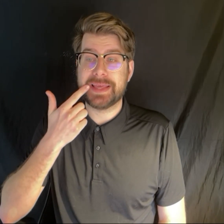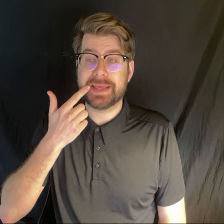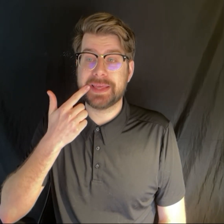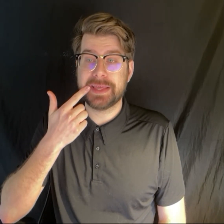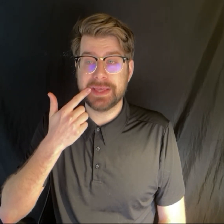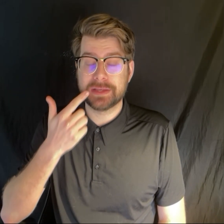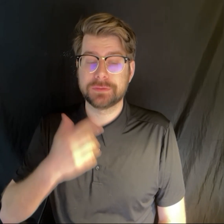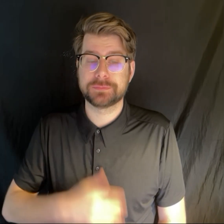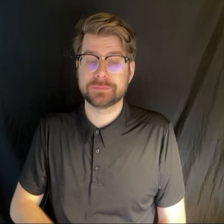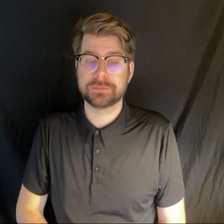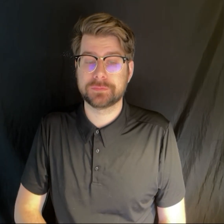we,